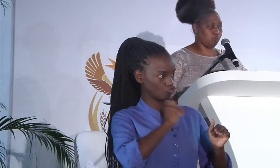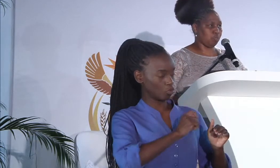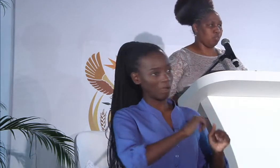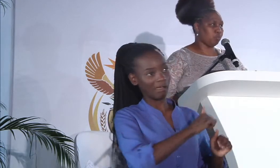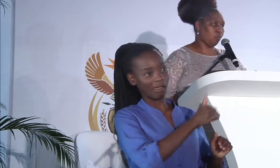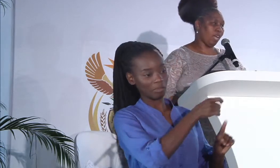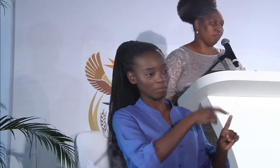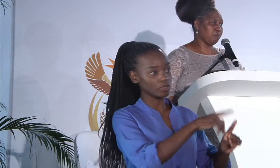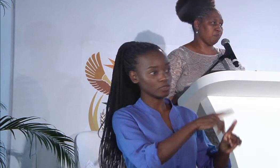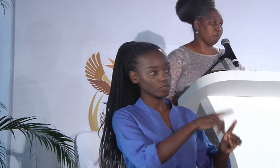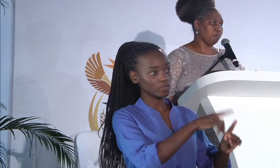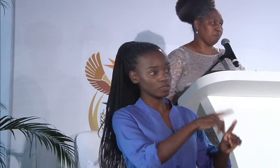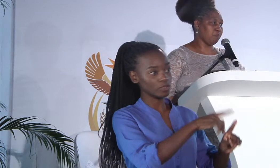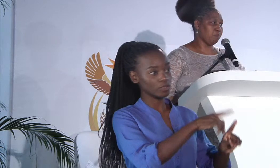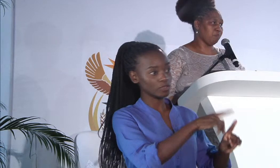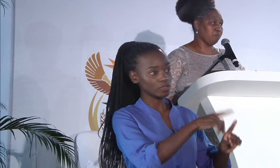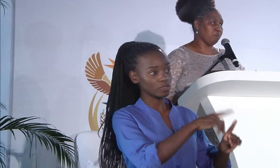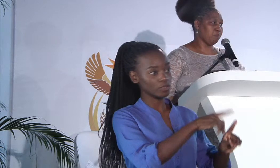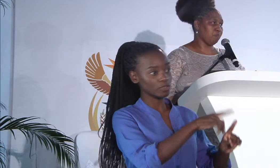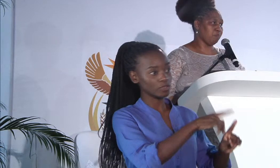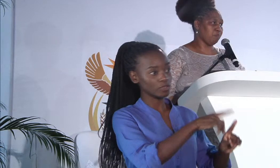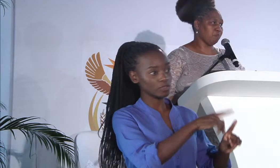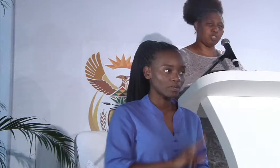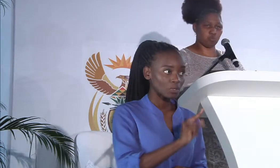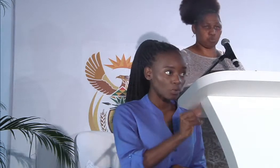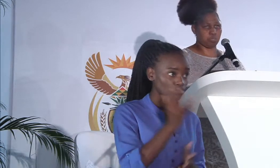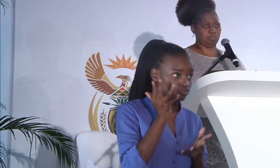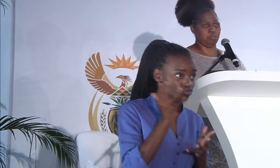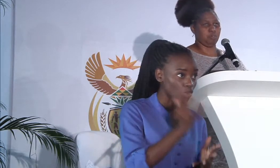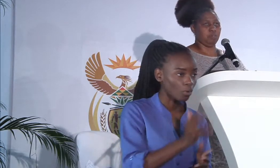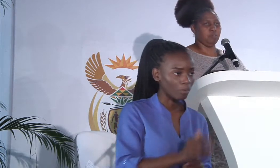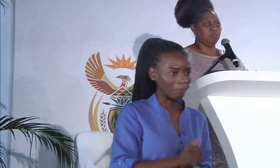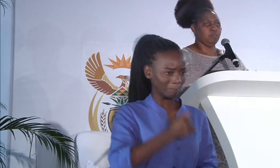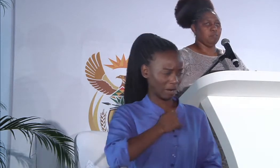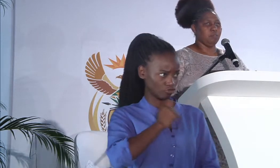truth. So help me God. No, it's not my truth.